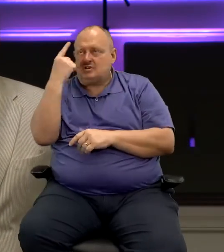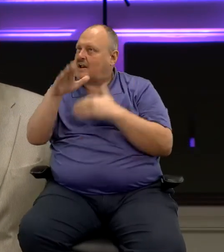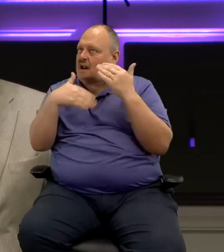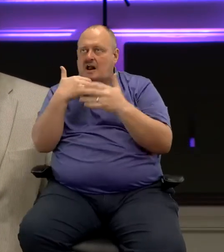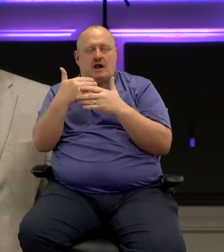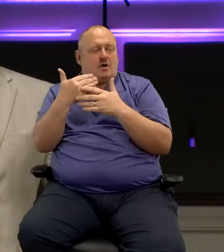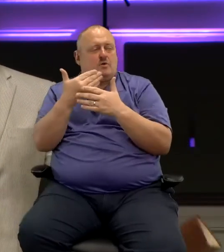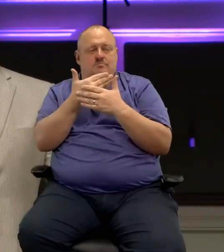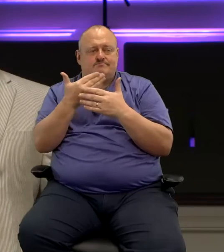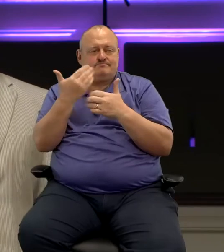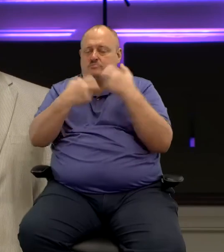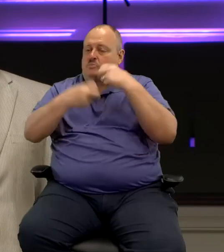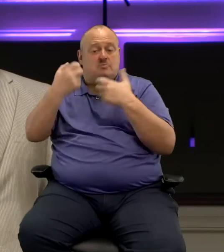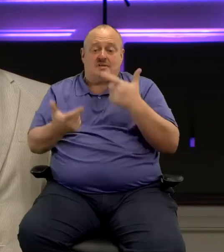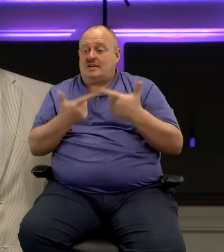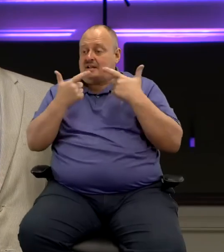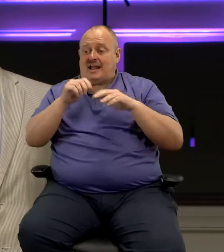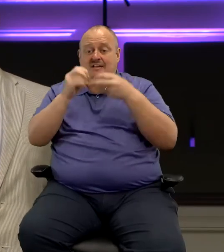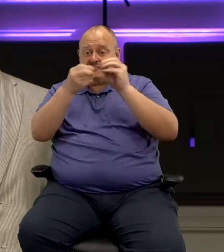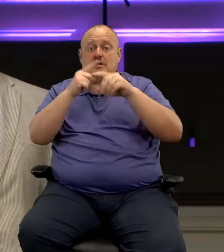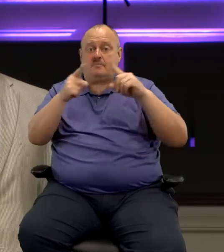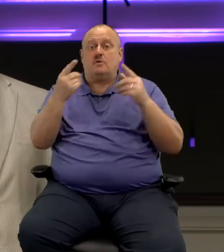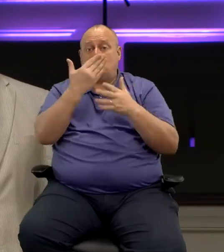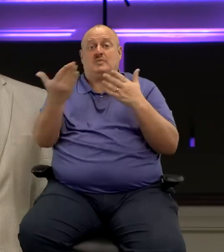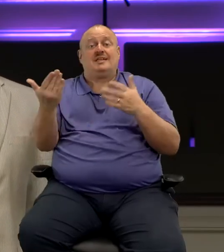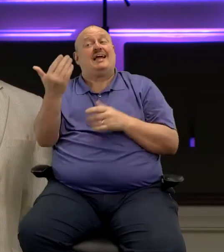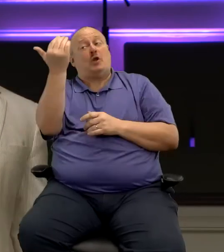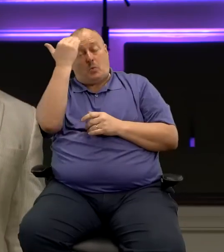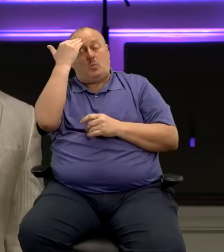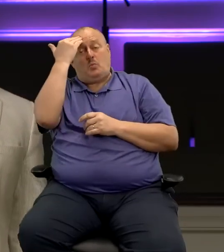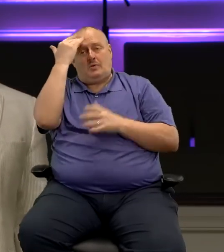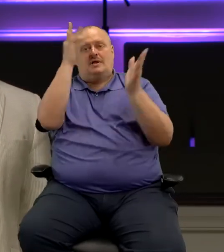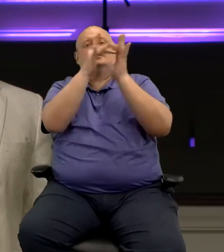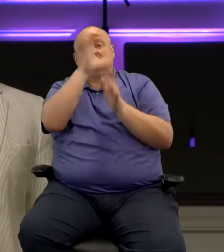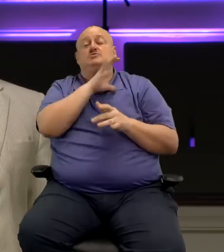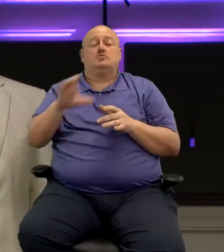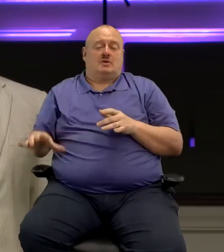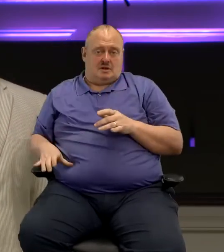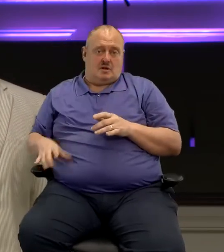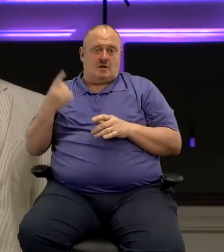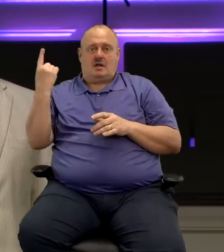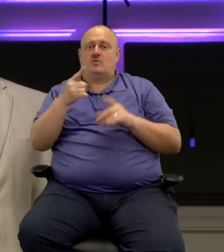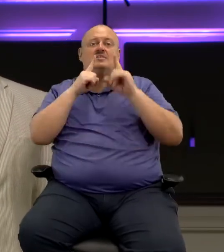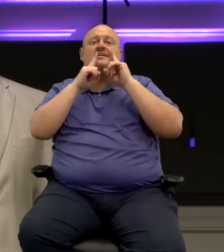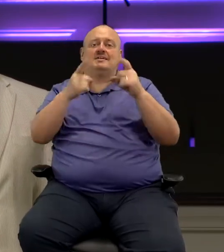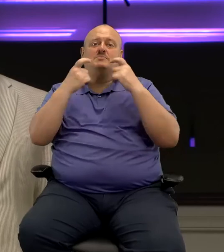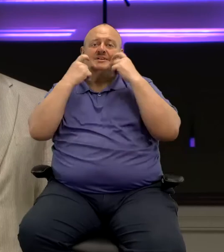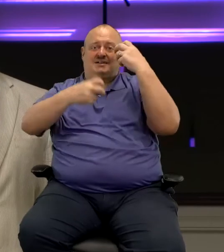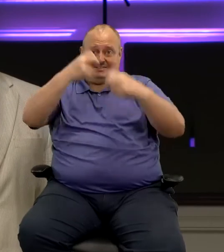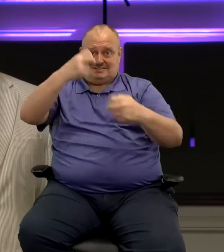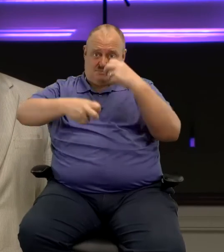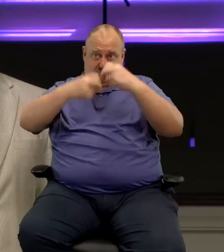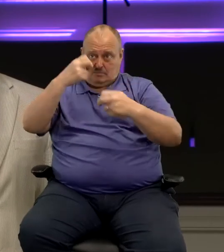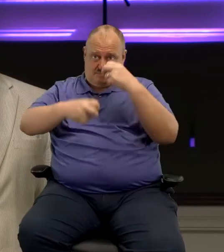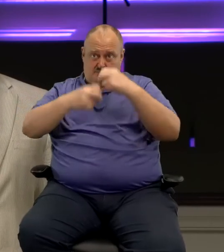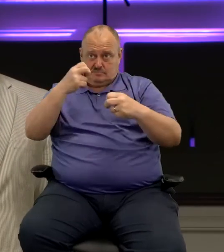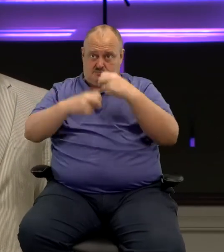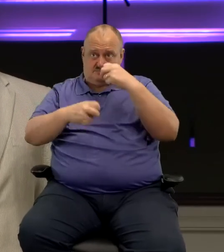issues and problems of life and how to fix them, but this thing I know, that Jesus Christ is the only answer to my sin